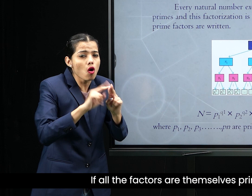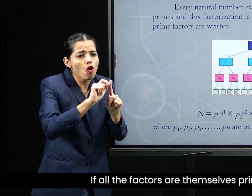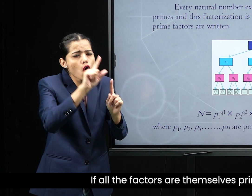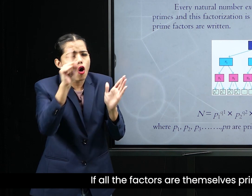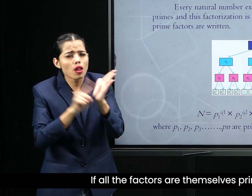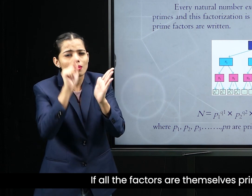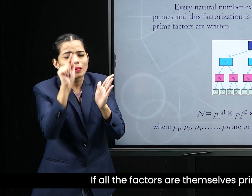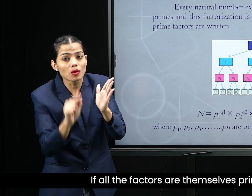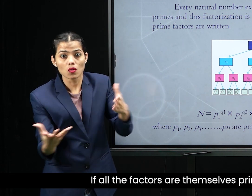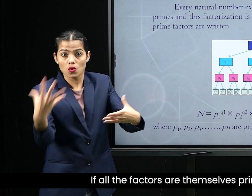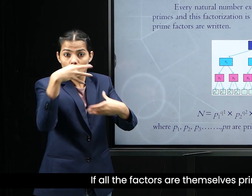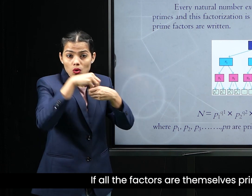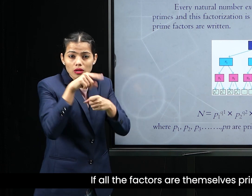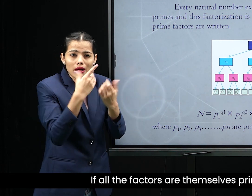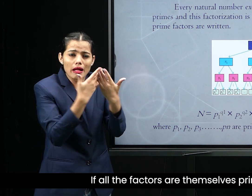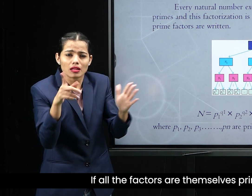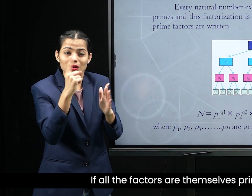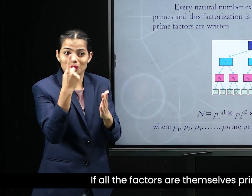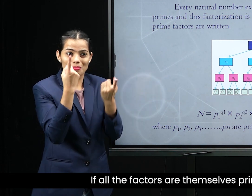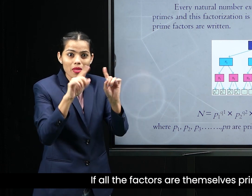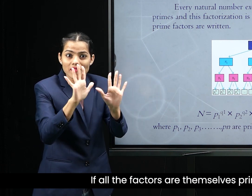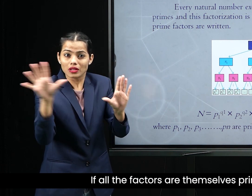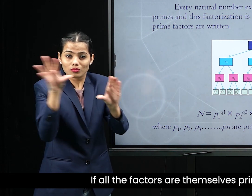are themselves primes, then we can stop.